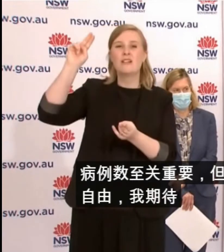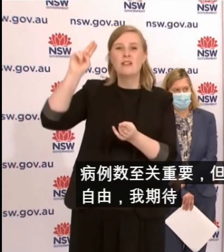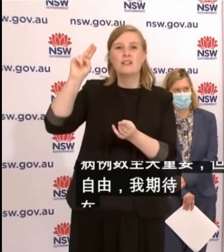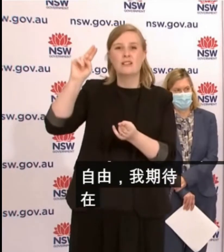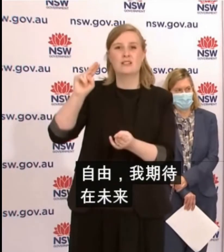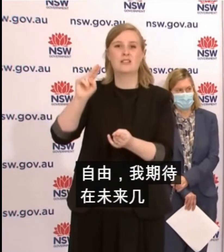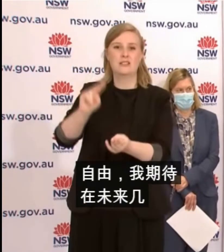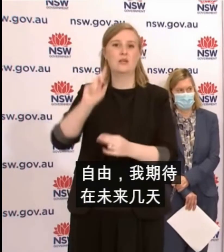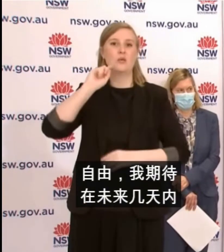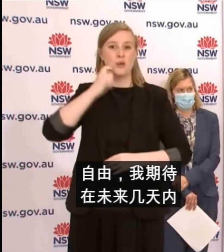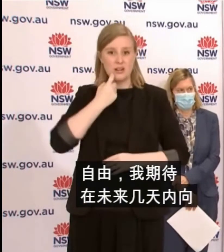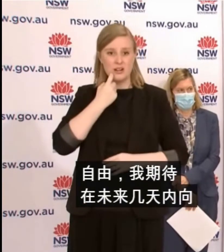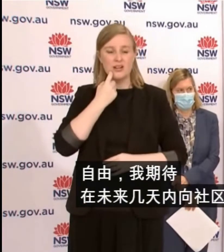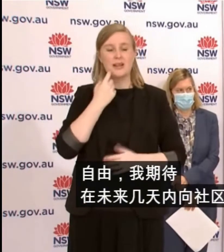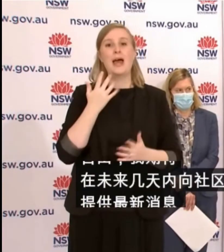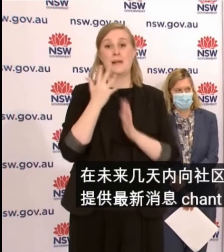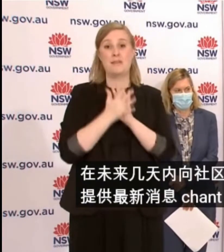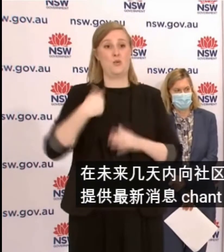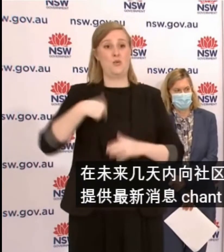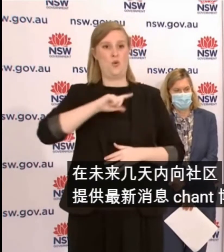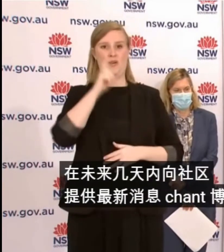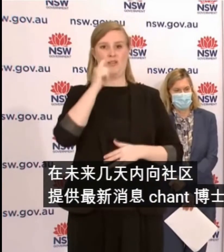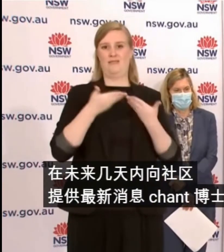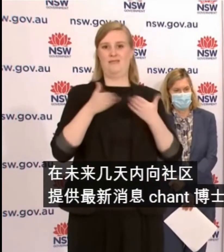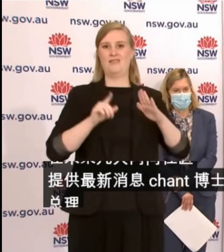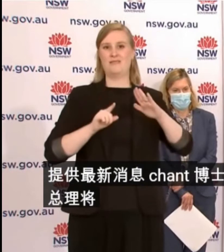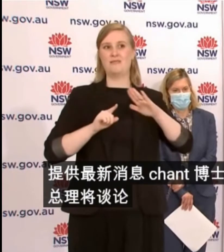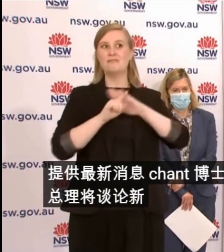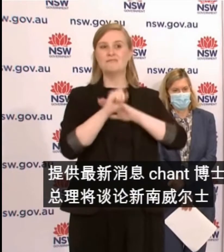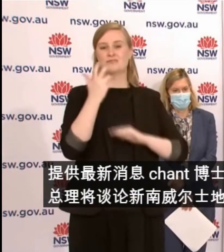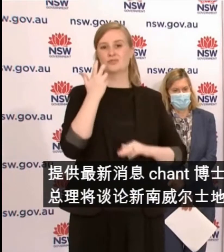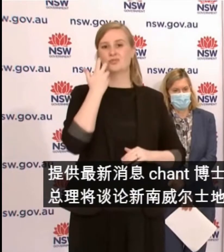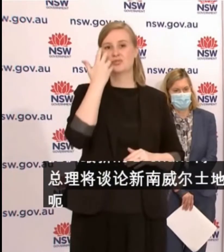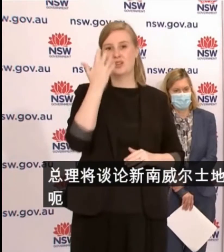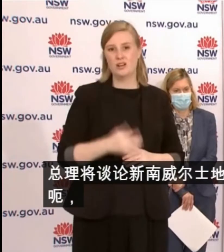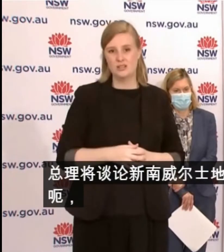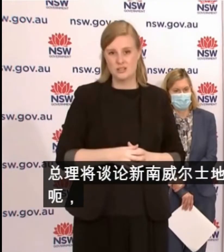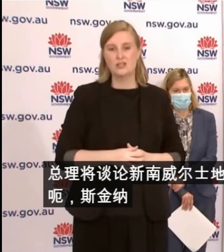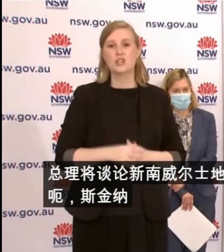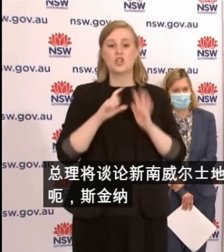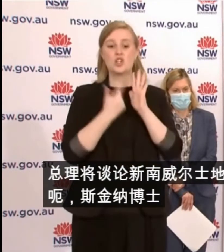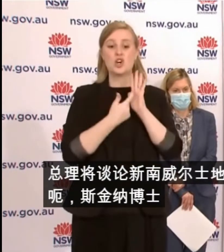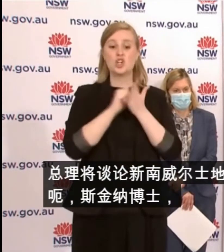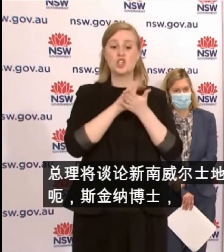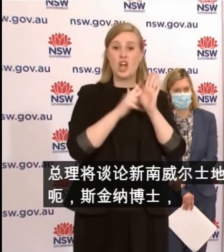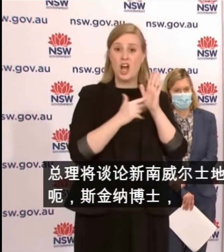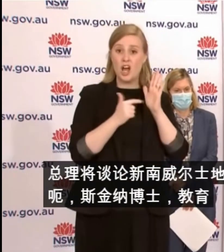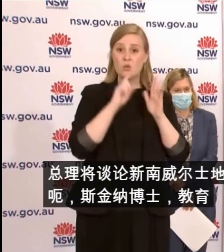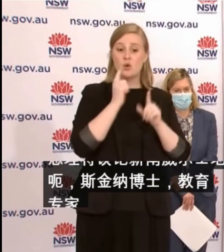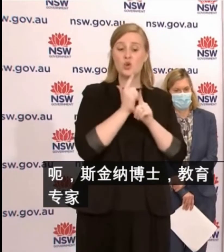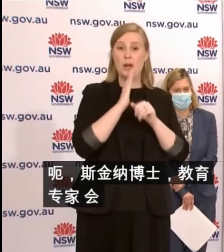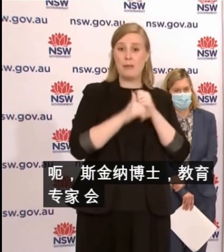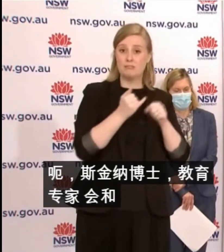updating the community in coming days. Dr. Chant will now give her update. Then the Deputy Premier will talk about regional New South Wales. Dr. Skinner, the